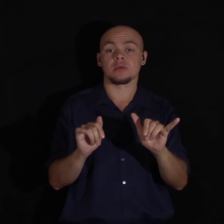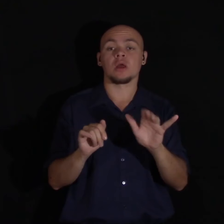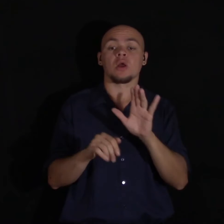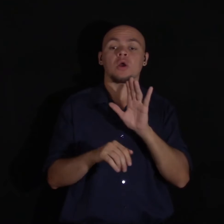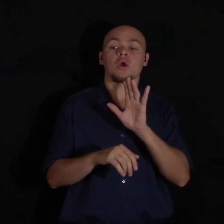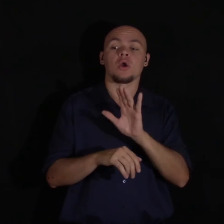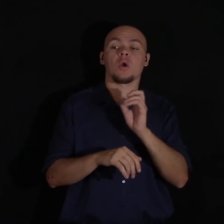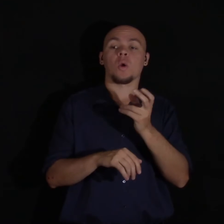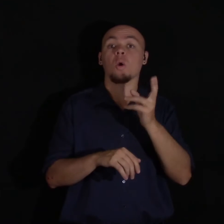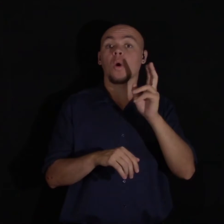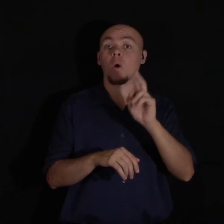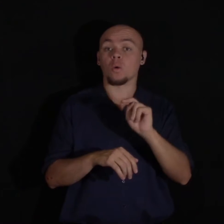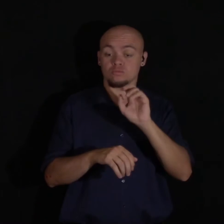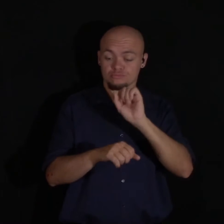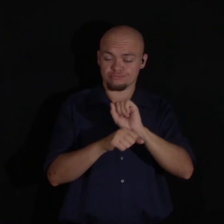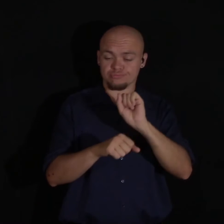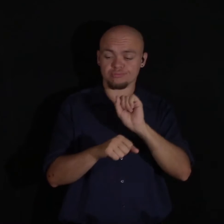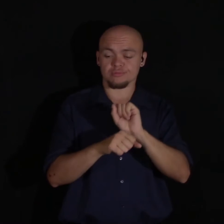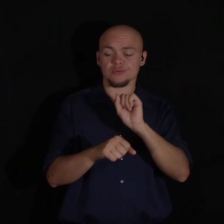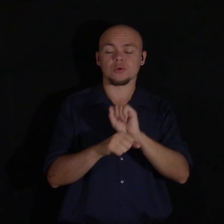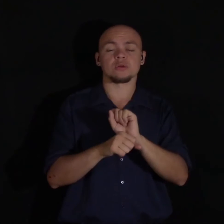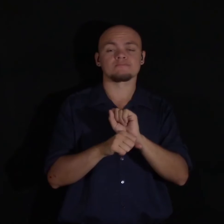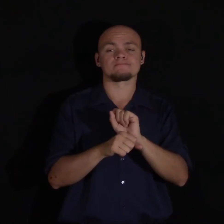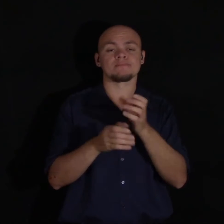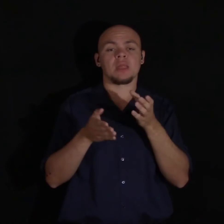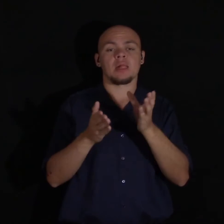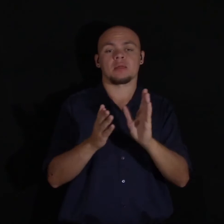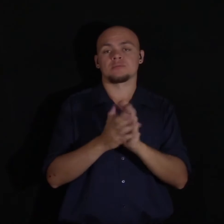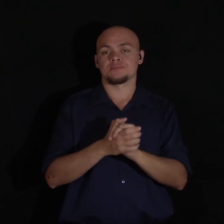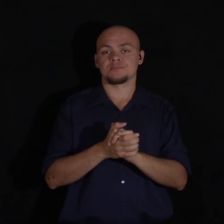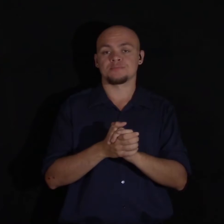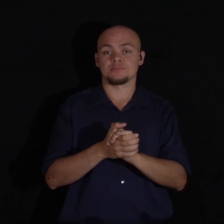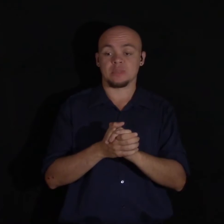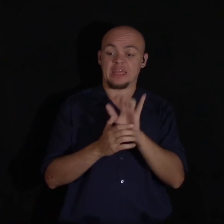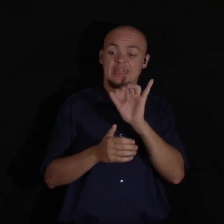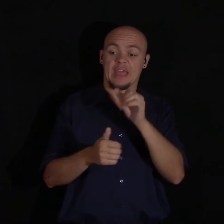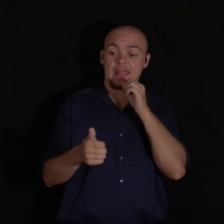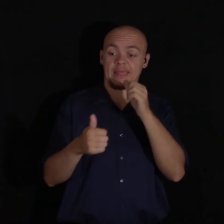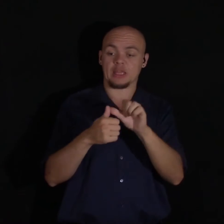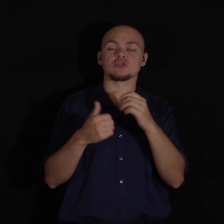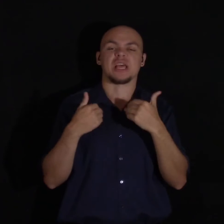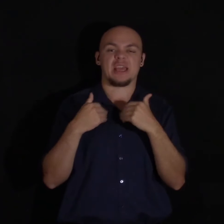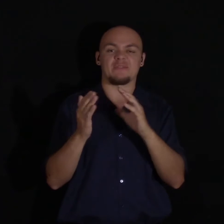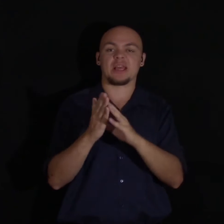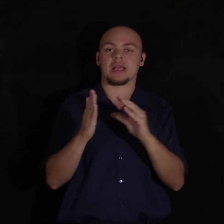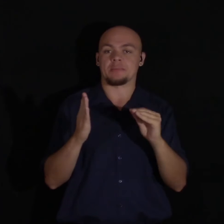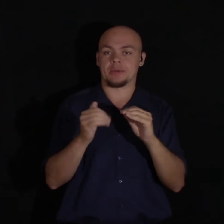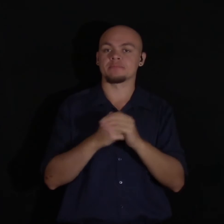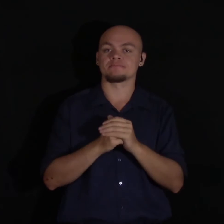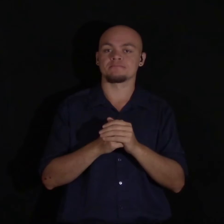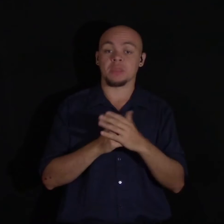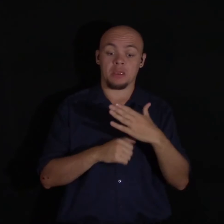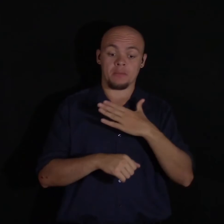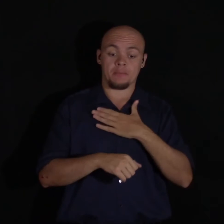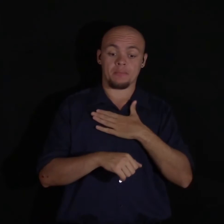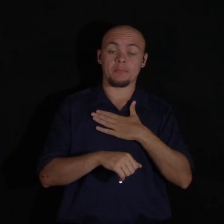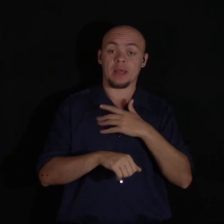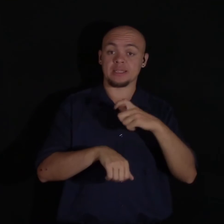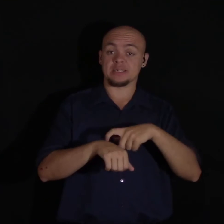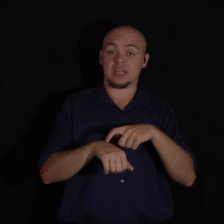fate. I have copies of these letters, for I found means during my residence in the hovel to procure